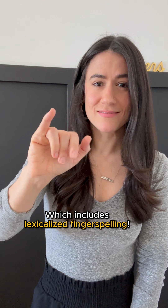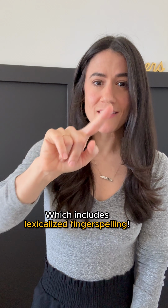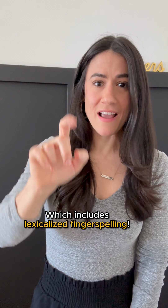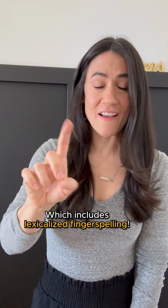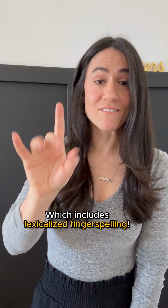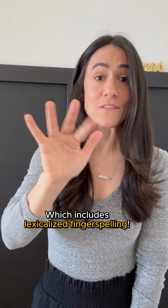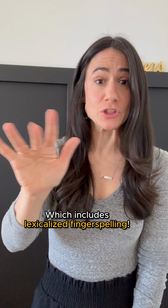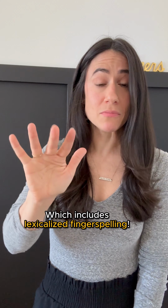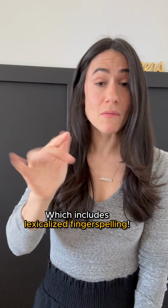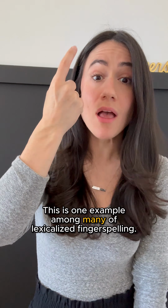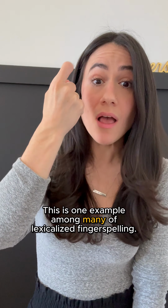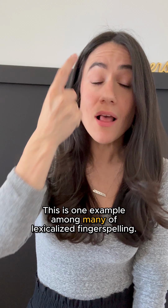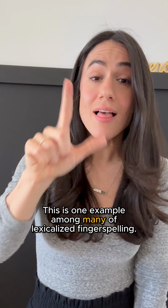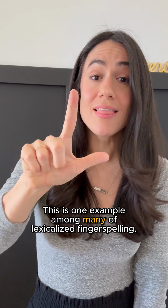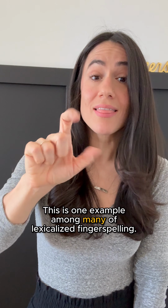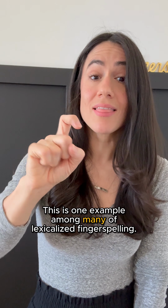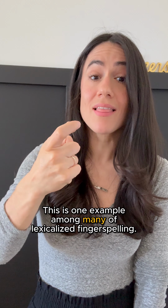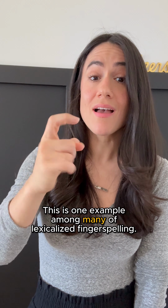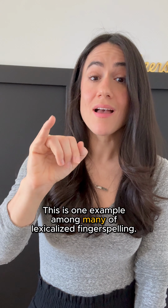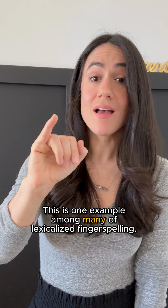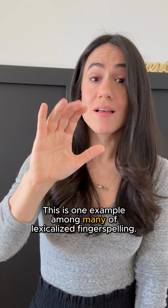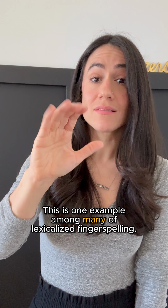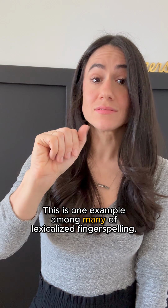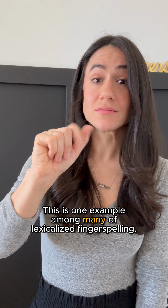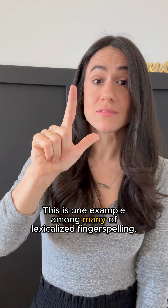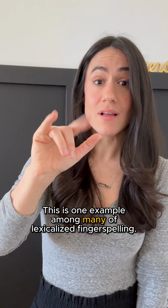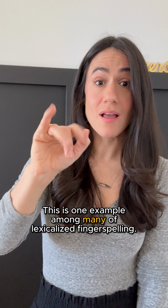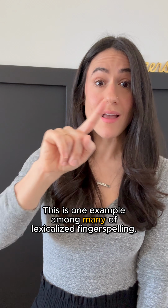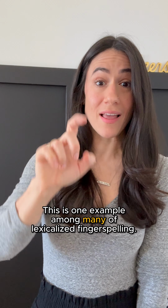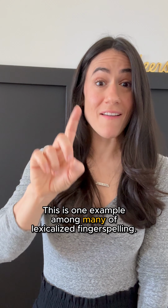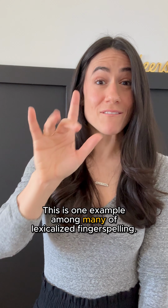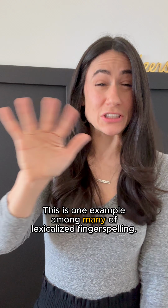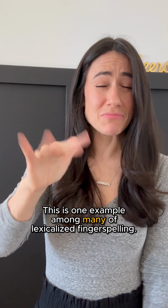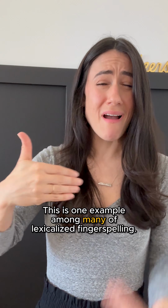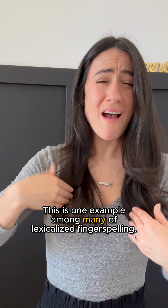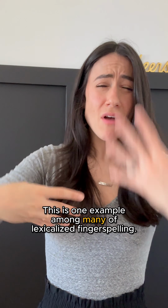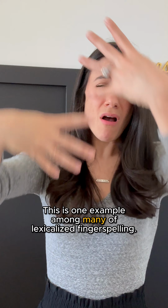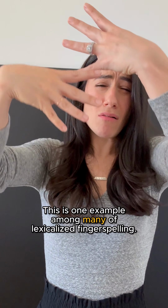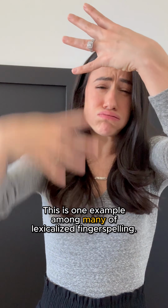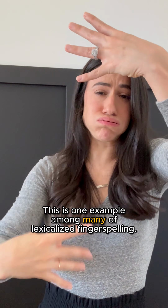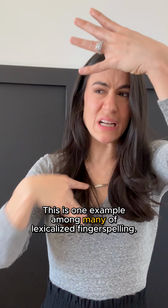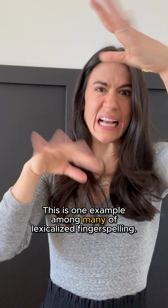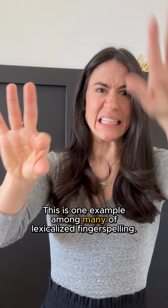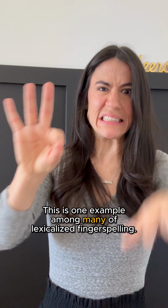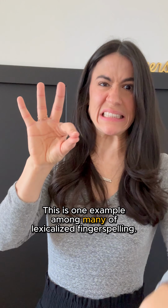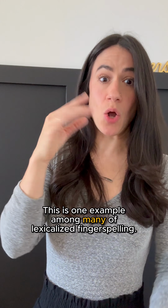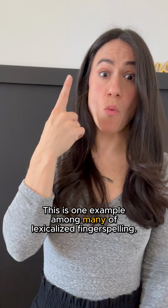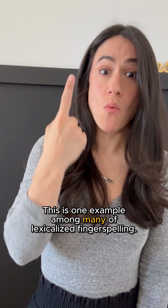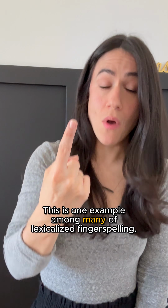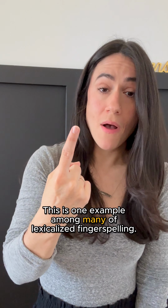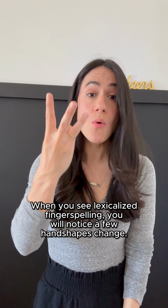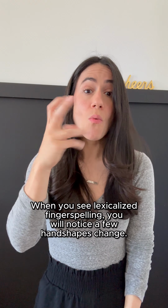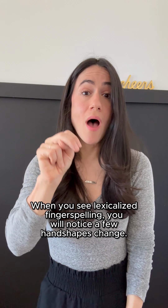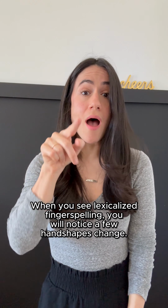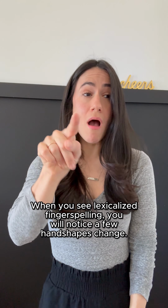fingerspelling. This is one example among many of lexicalized fingerspelling. When you see